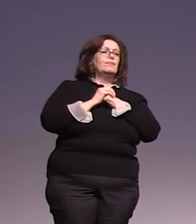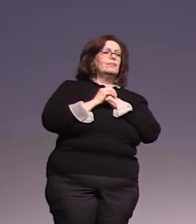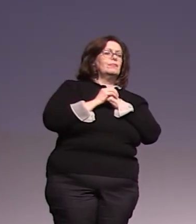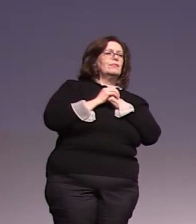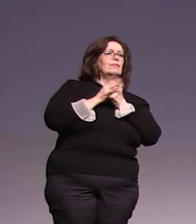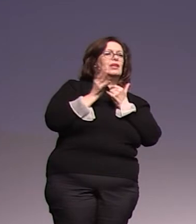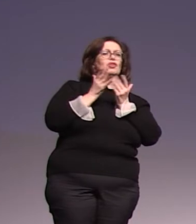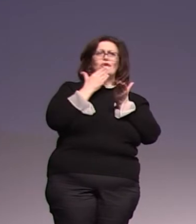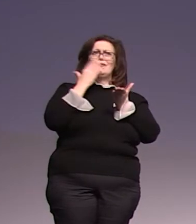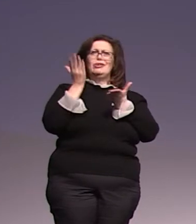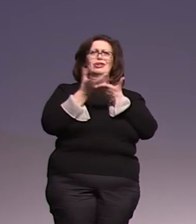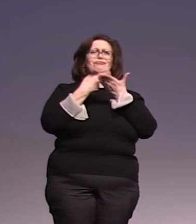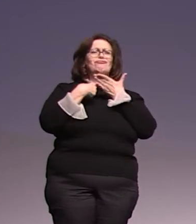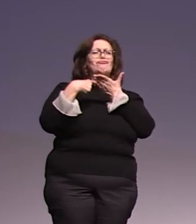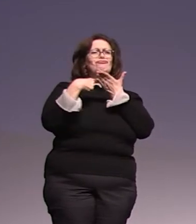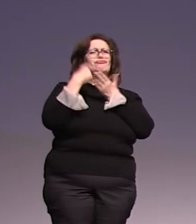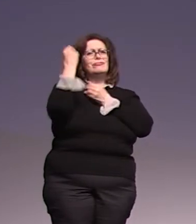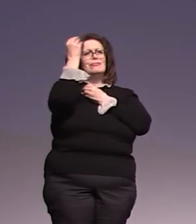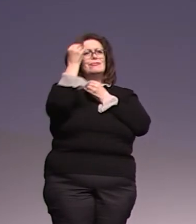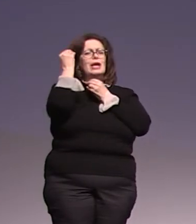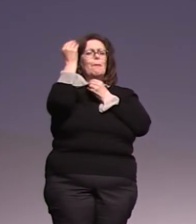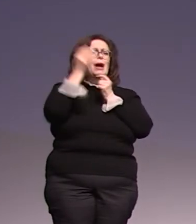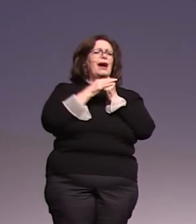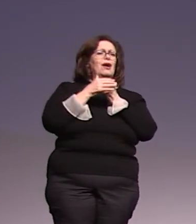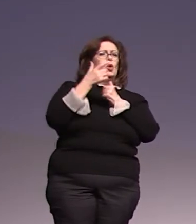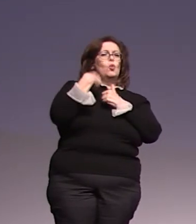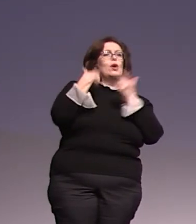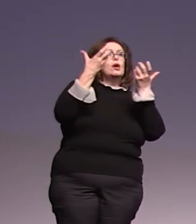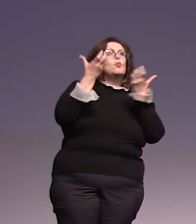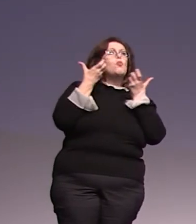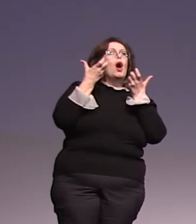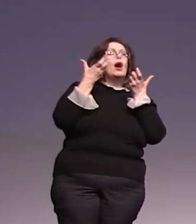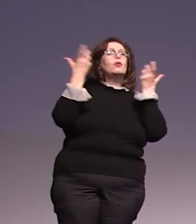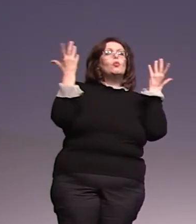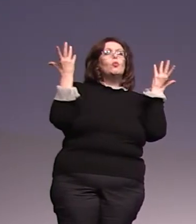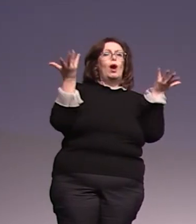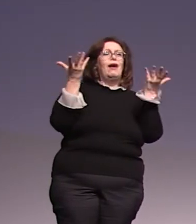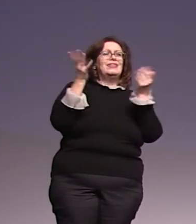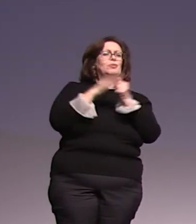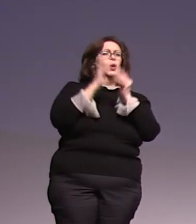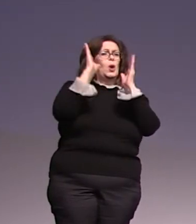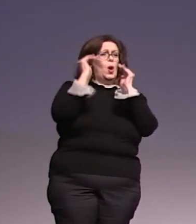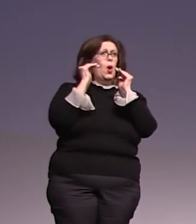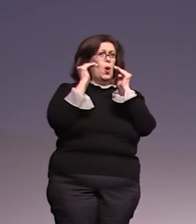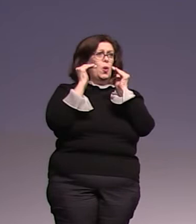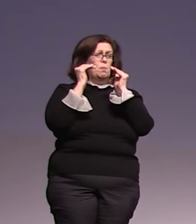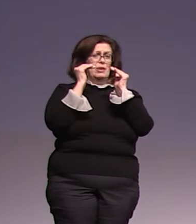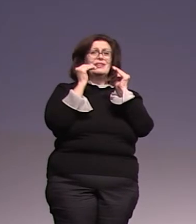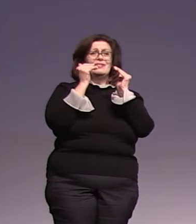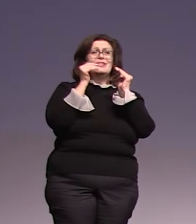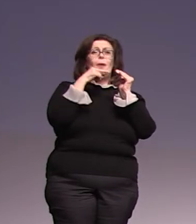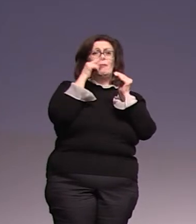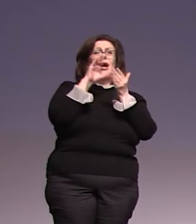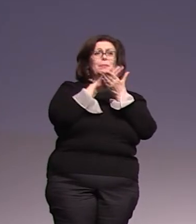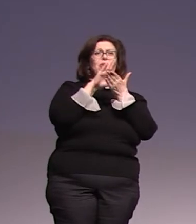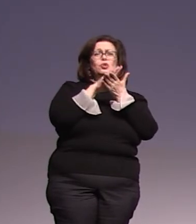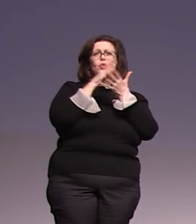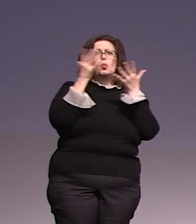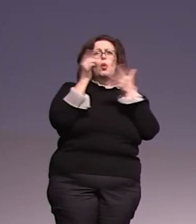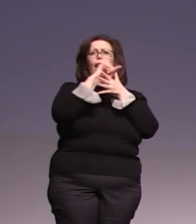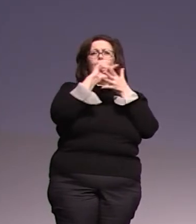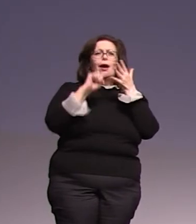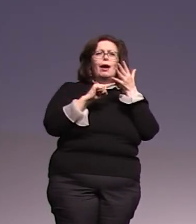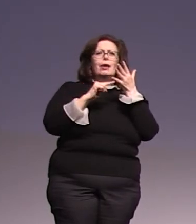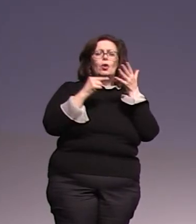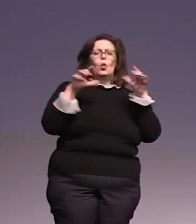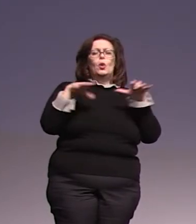actually a great conversation for us to think about what we want to be true, so what we hope we can do in public school. Also, what we know we are